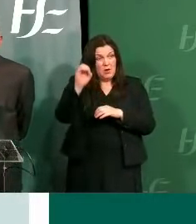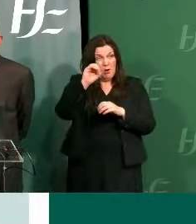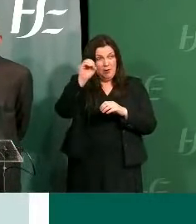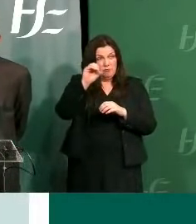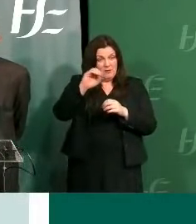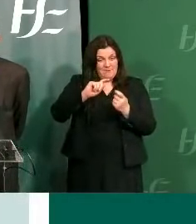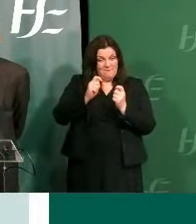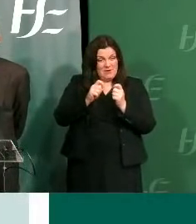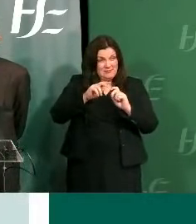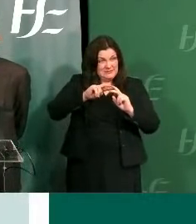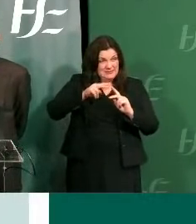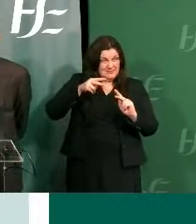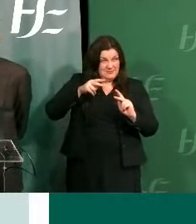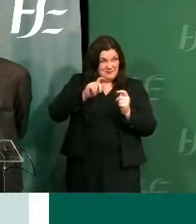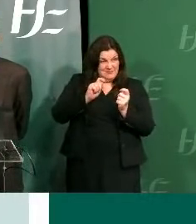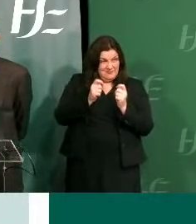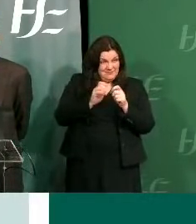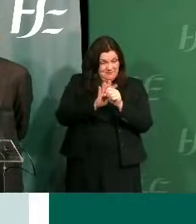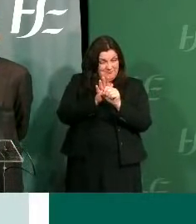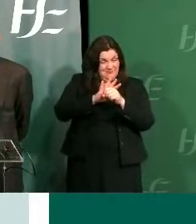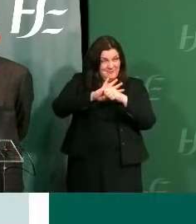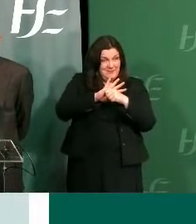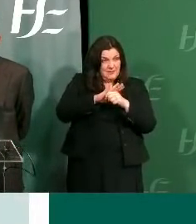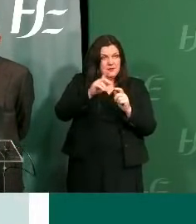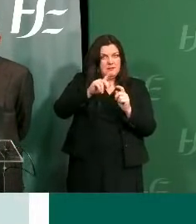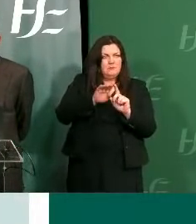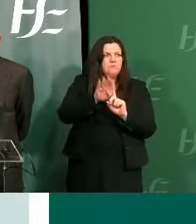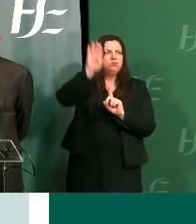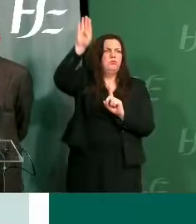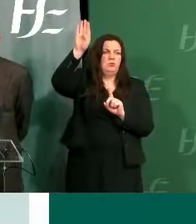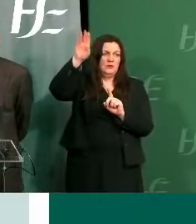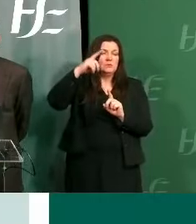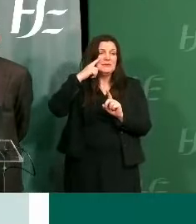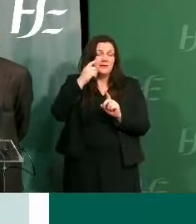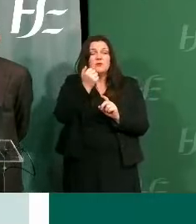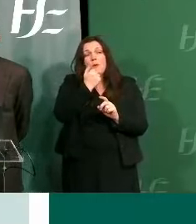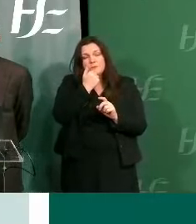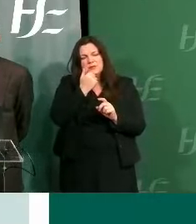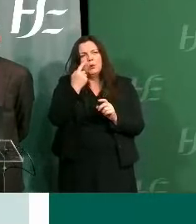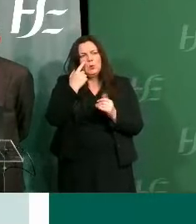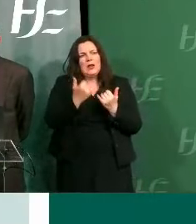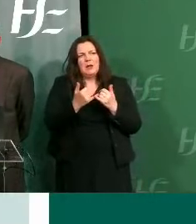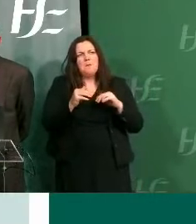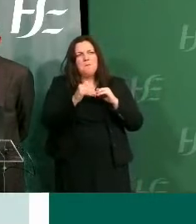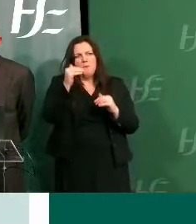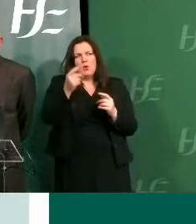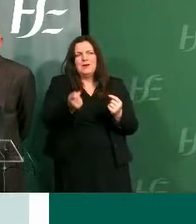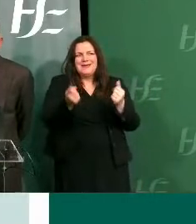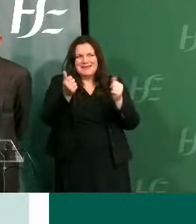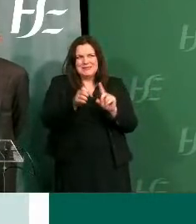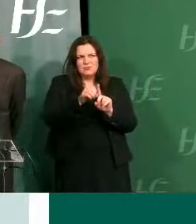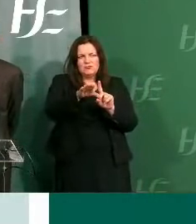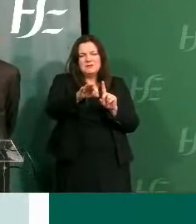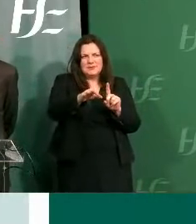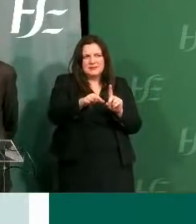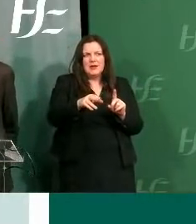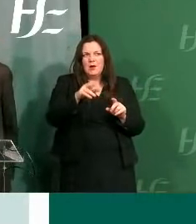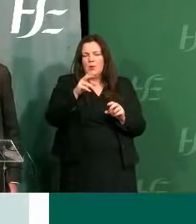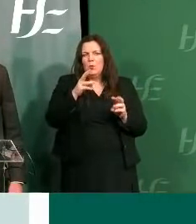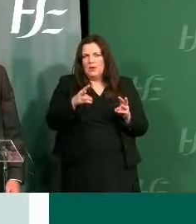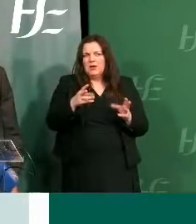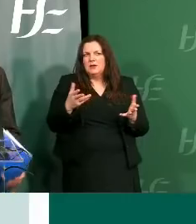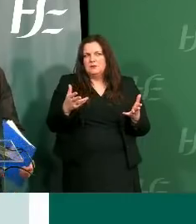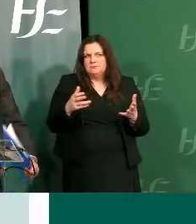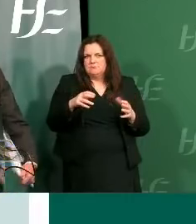see a surge in case numbers suggesting this variant is more transmissible than previous variants and will displace it. And